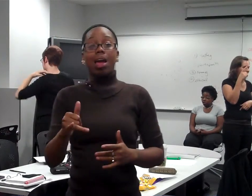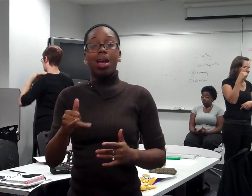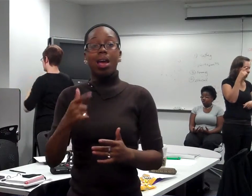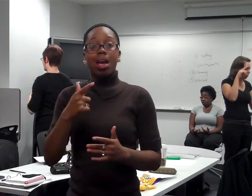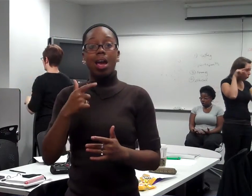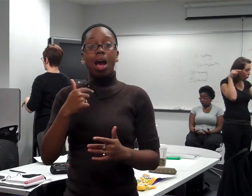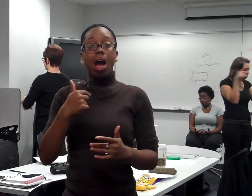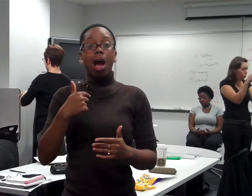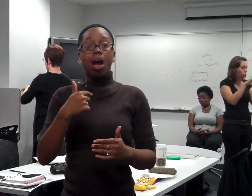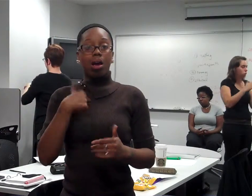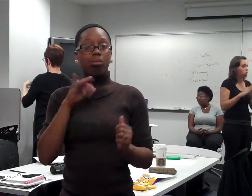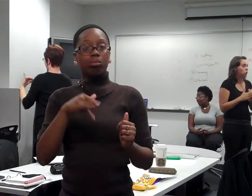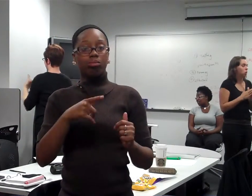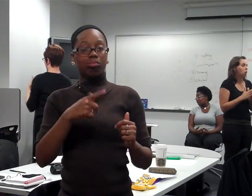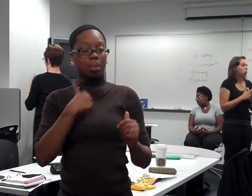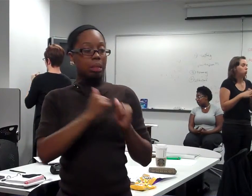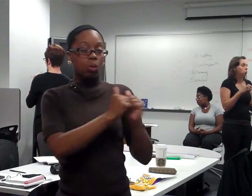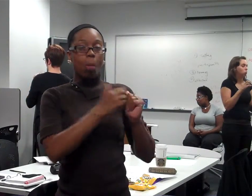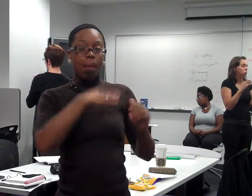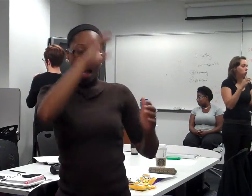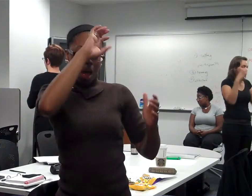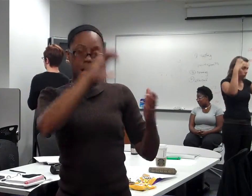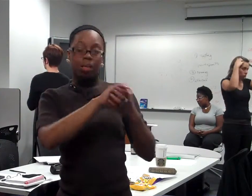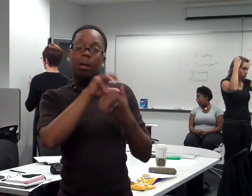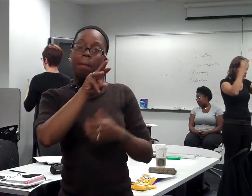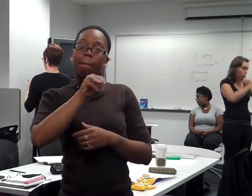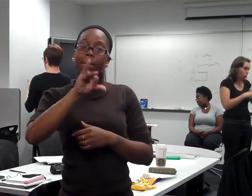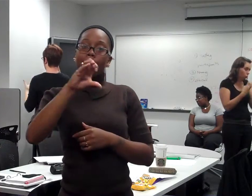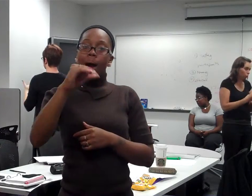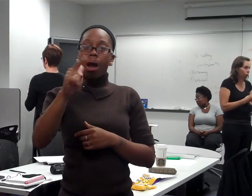Sr. alone. We had a lot of fun on those nights.